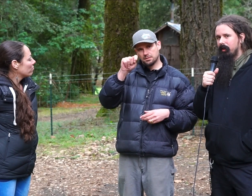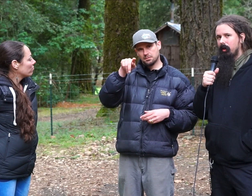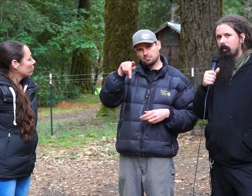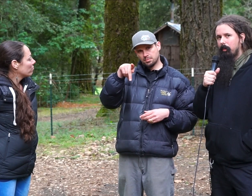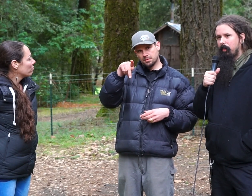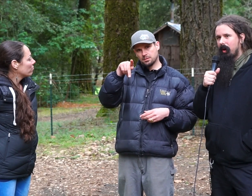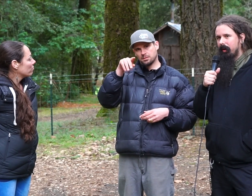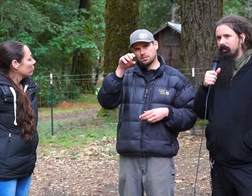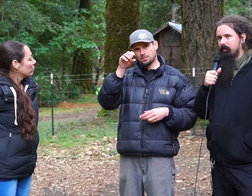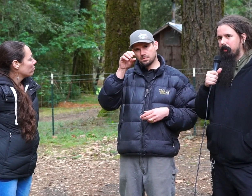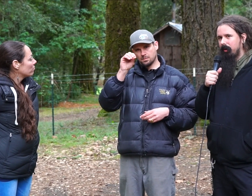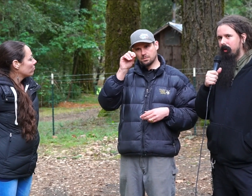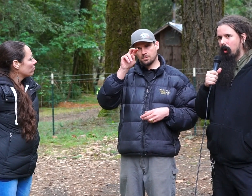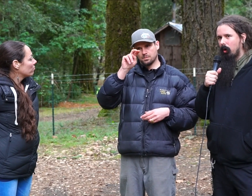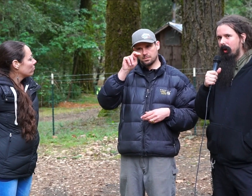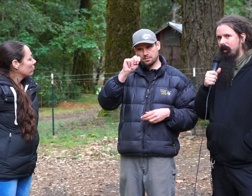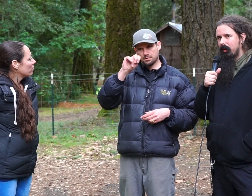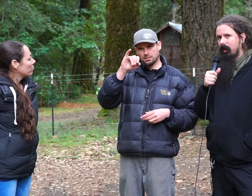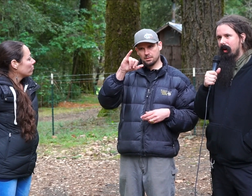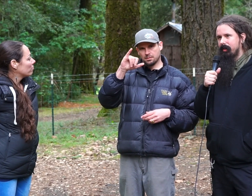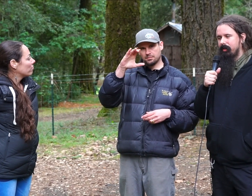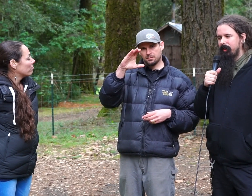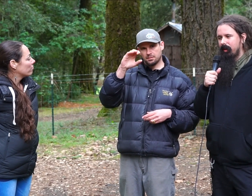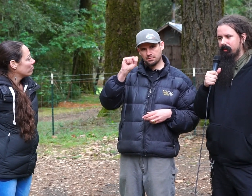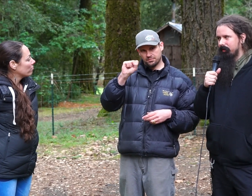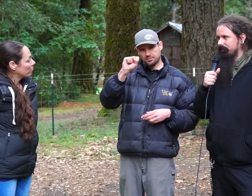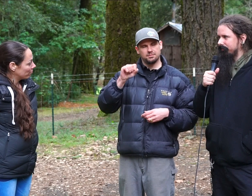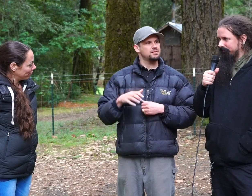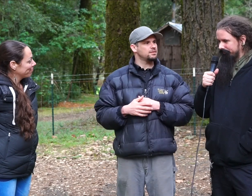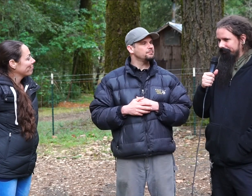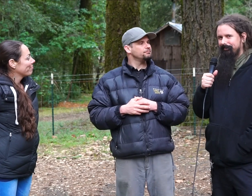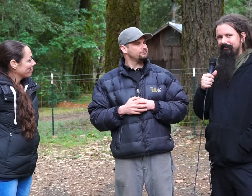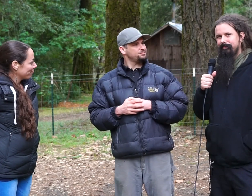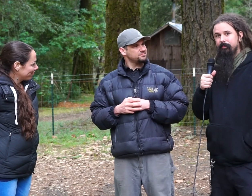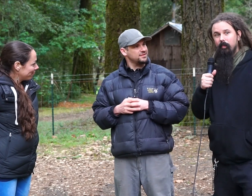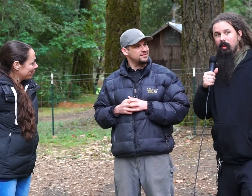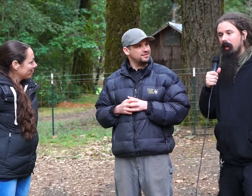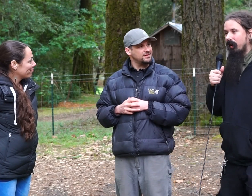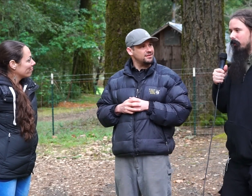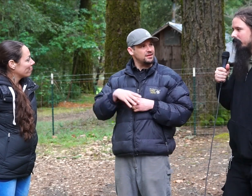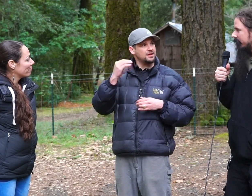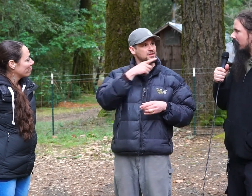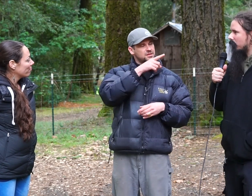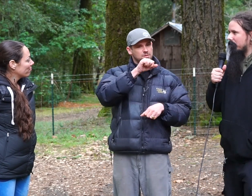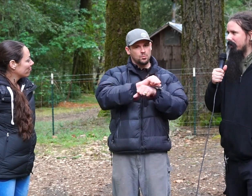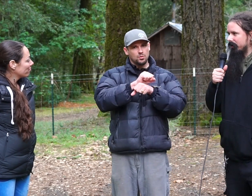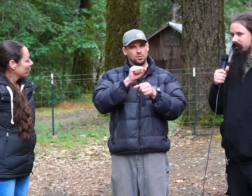Ponics P-O-N-I-C-S and I work with aquaponics